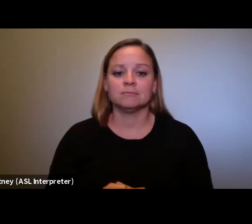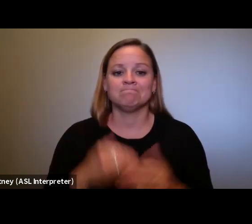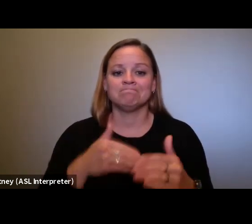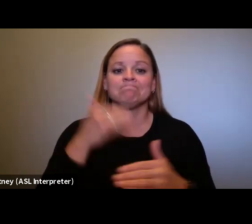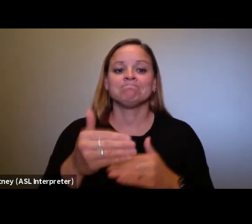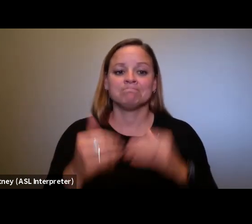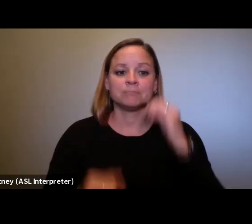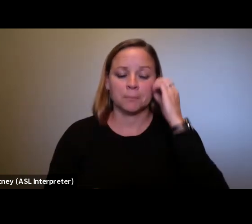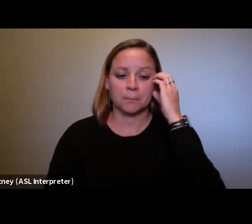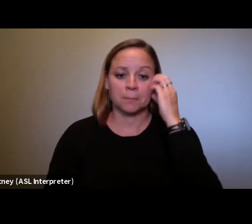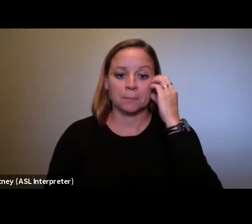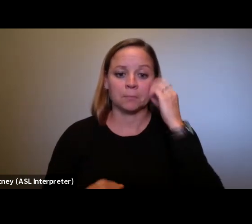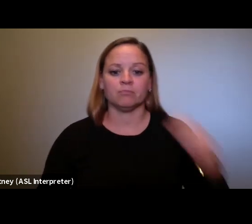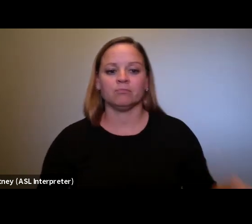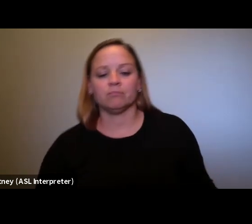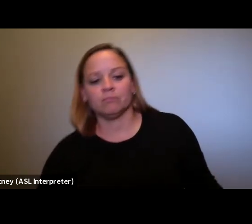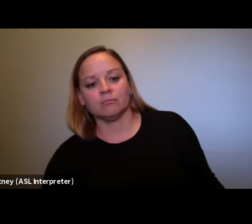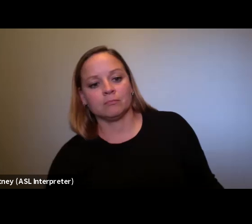one.